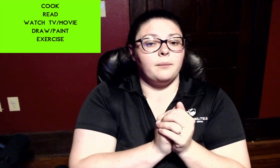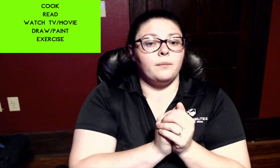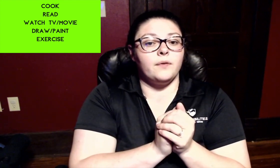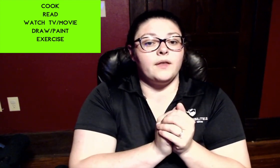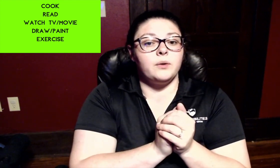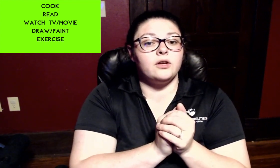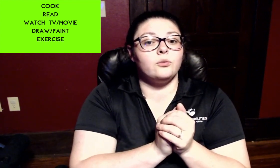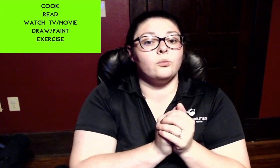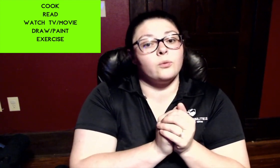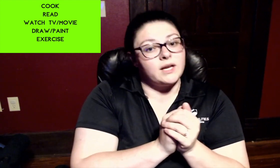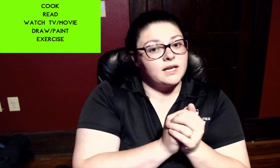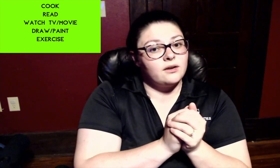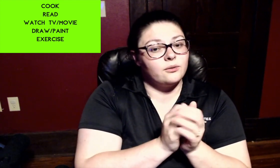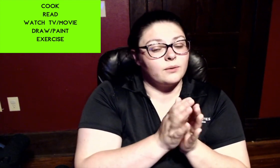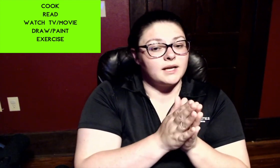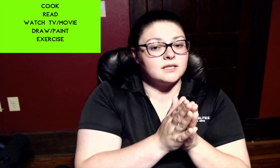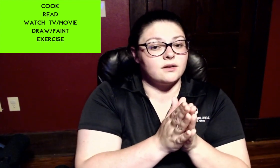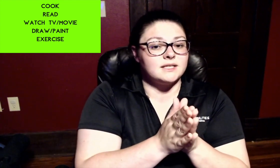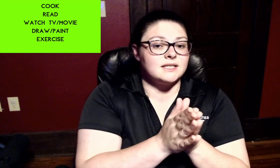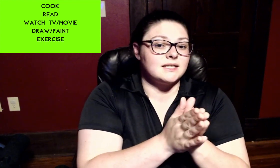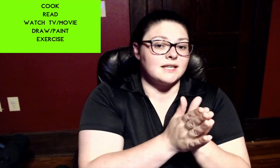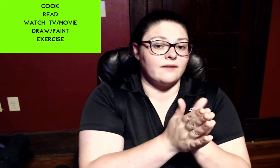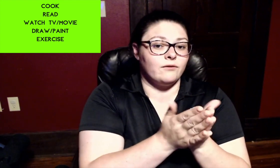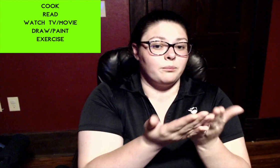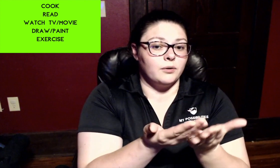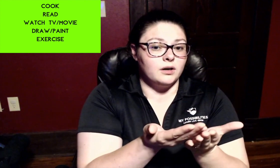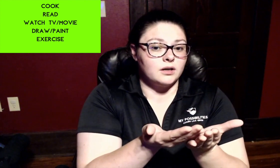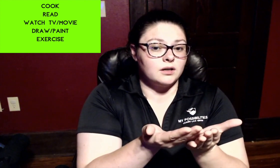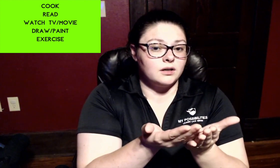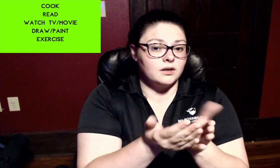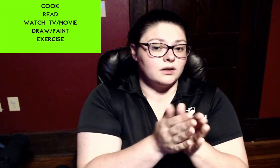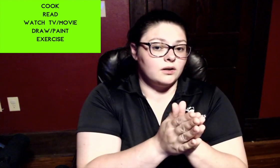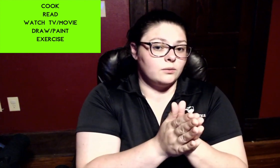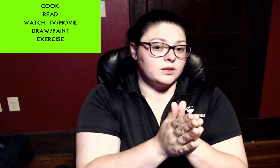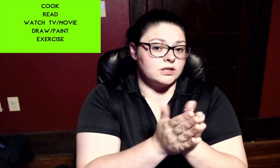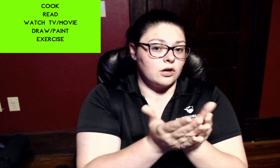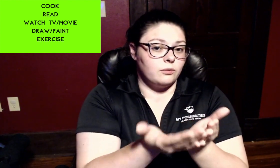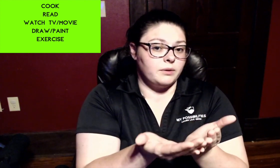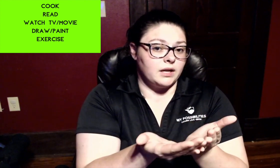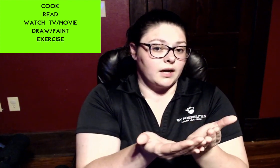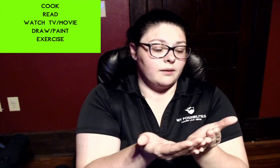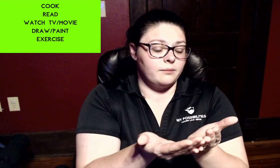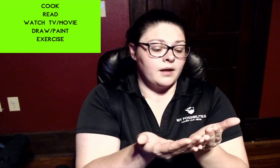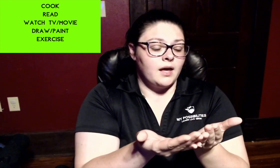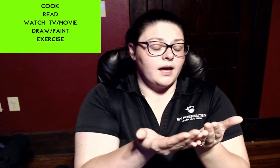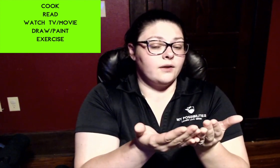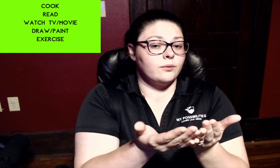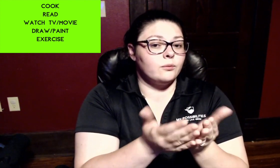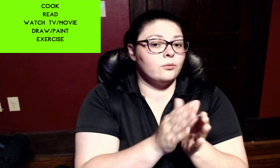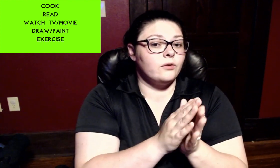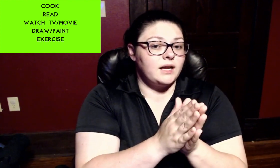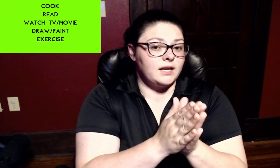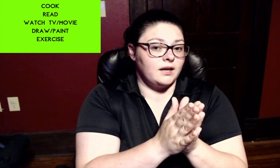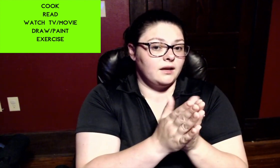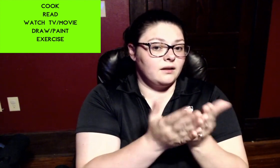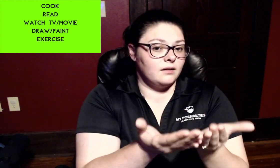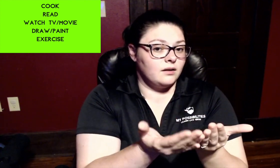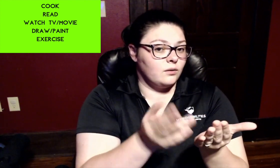Then we could read, right? So this is the sign for book. Just open it up. And if we're reading, we're